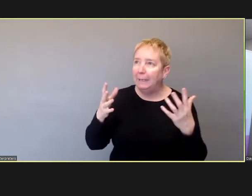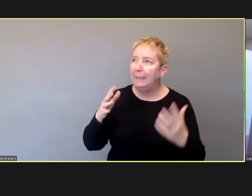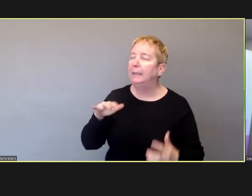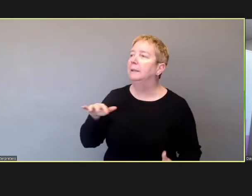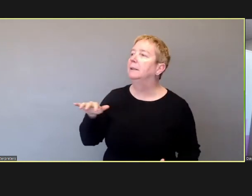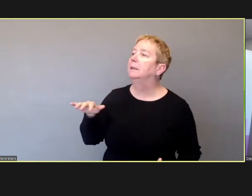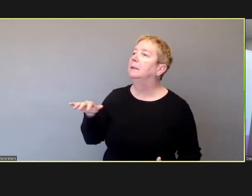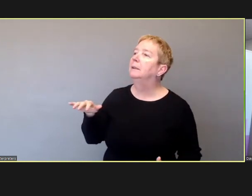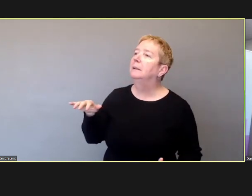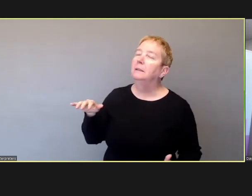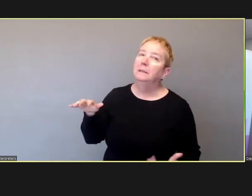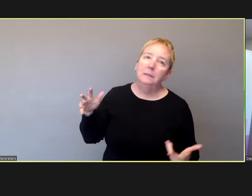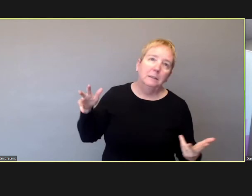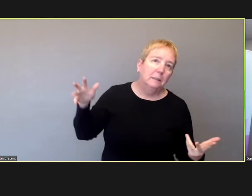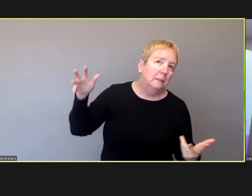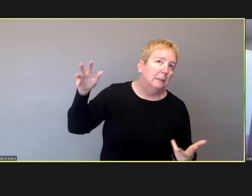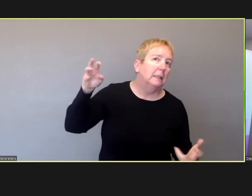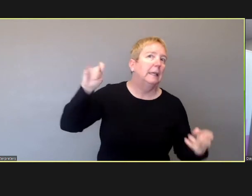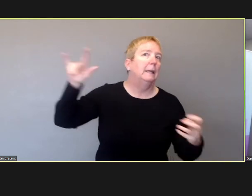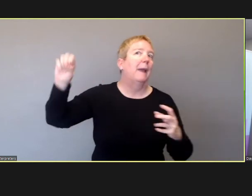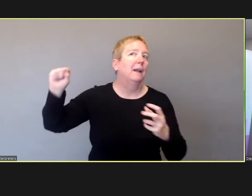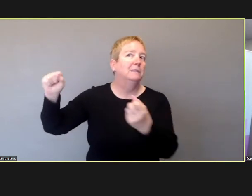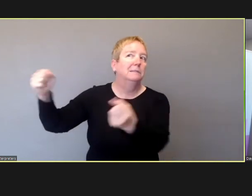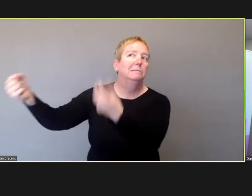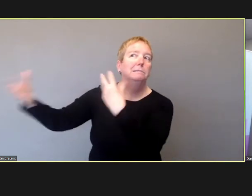strongly worded emails I get,